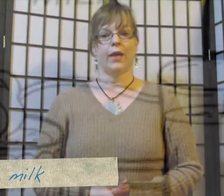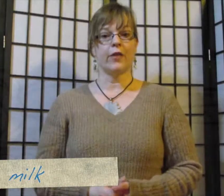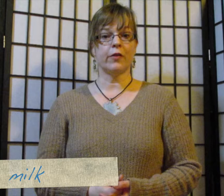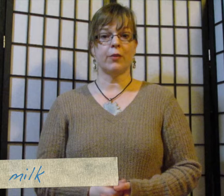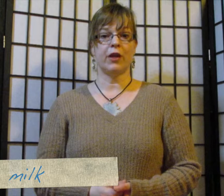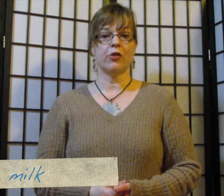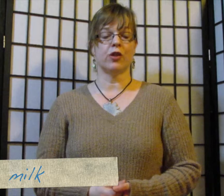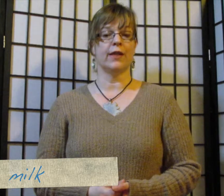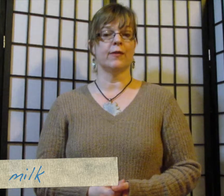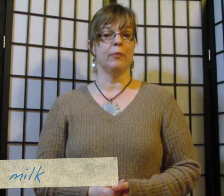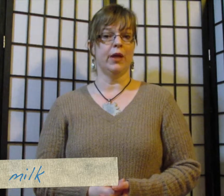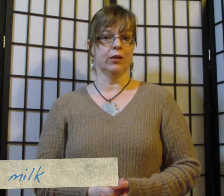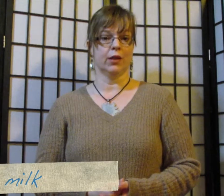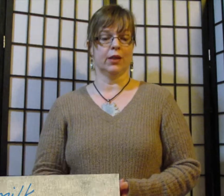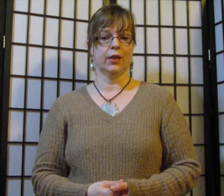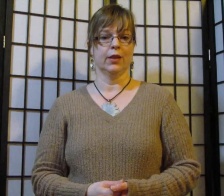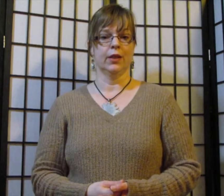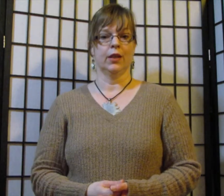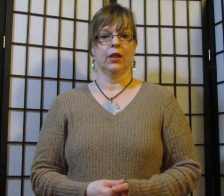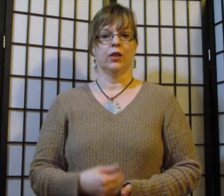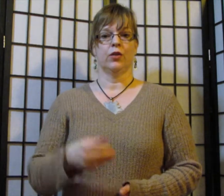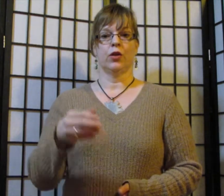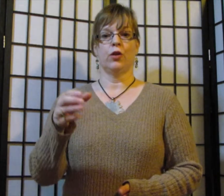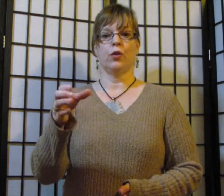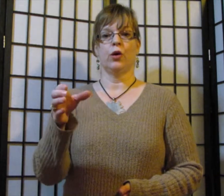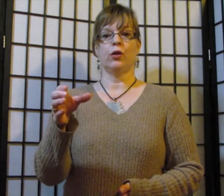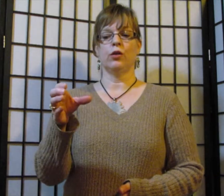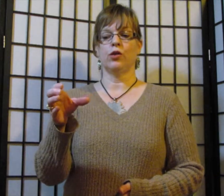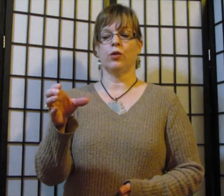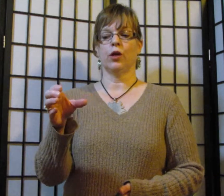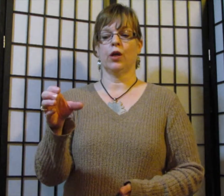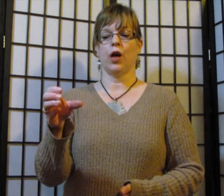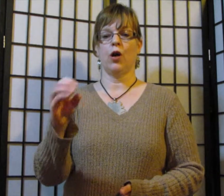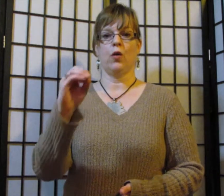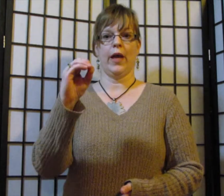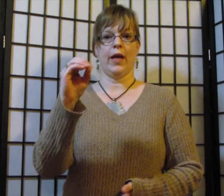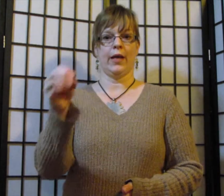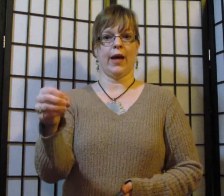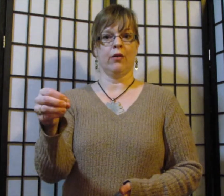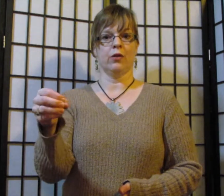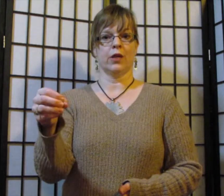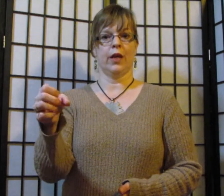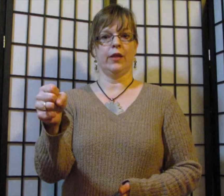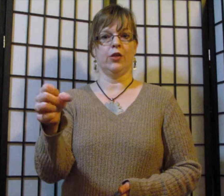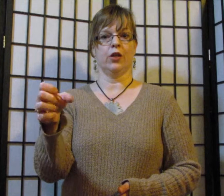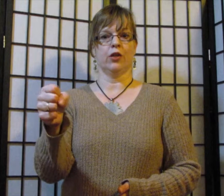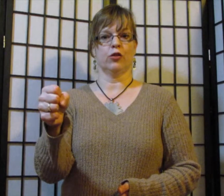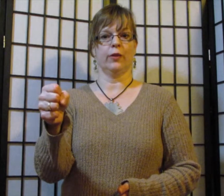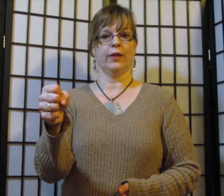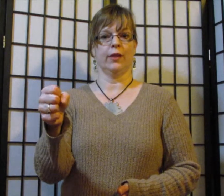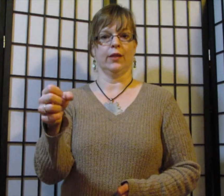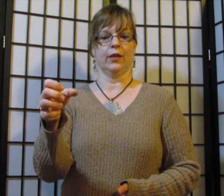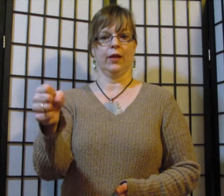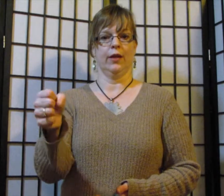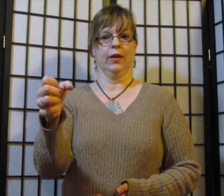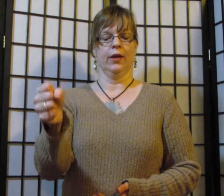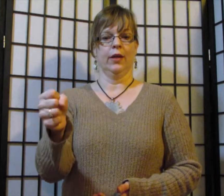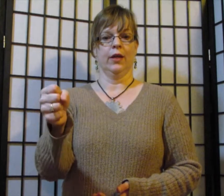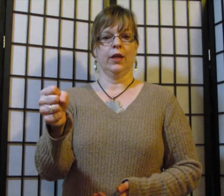Another thing we can drink is milk. So you hold your O hand out and then you're going to squeeze it.